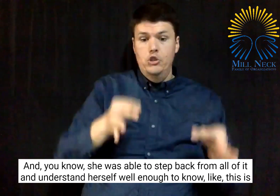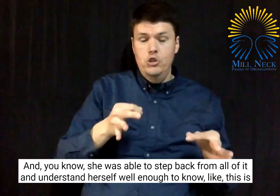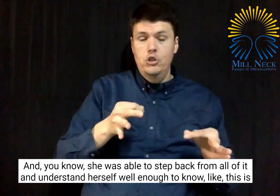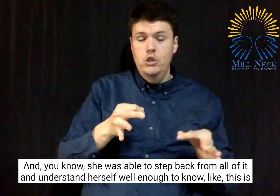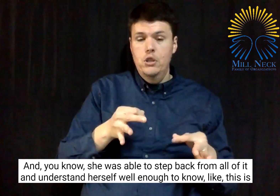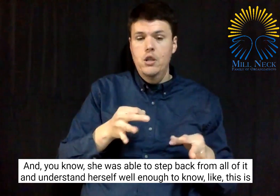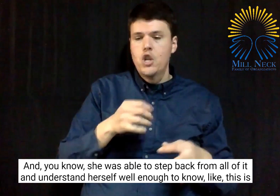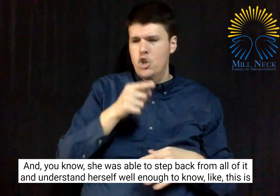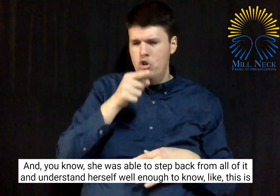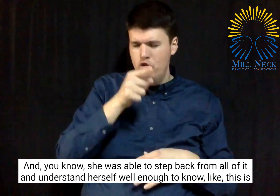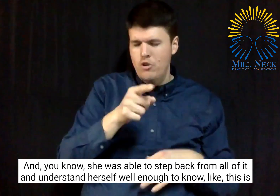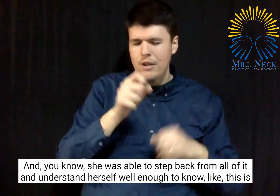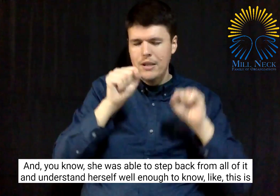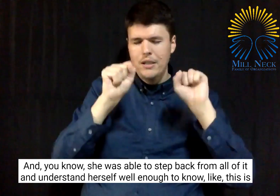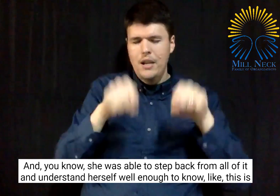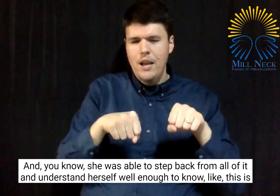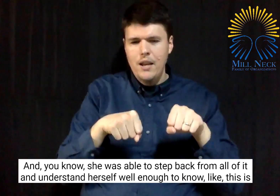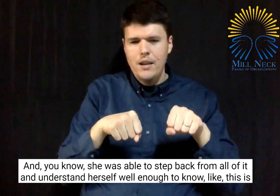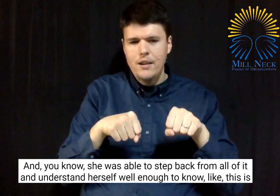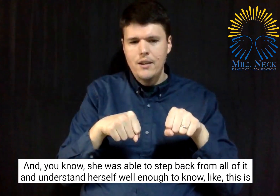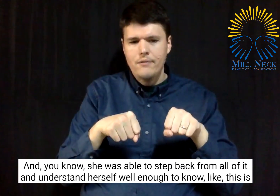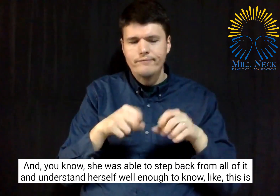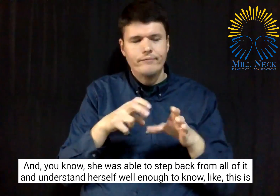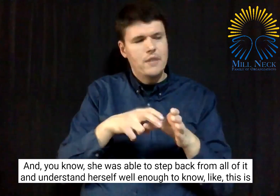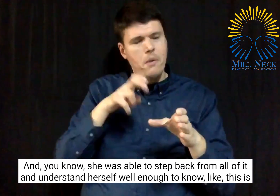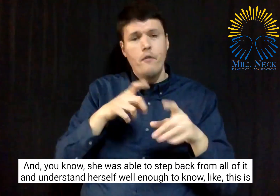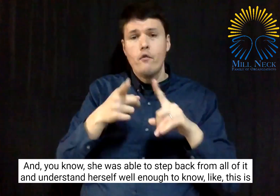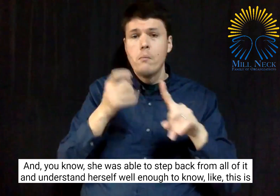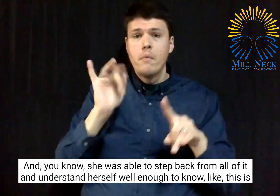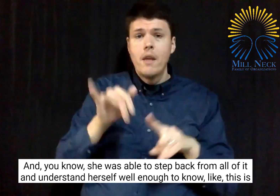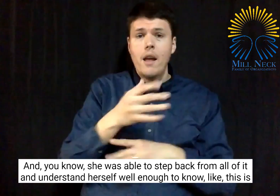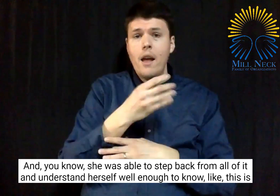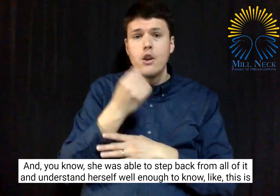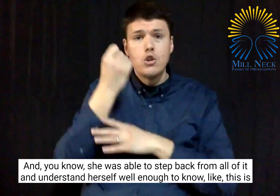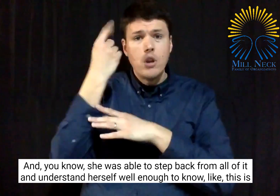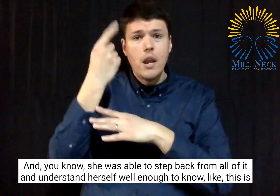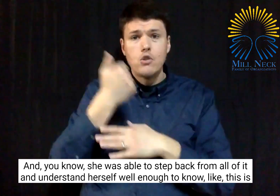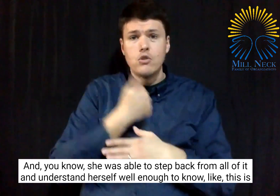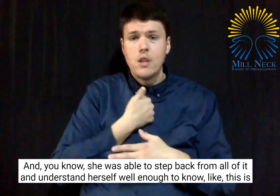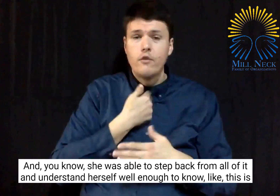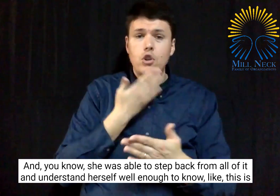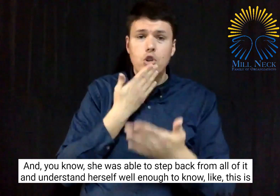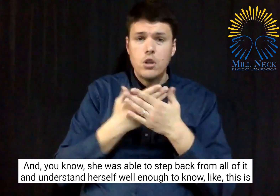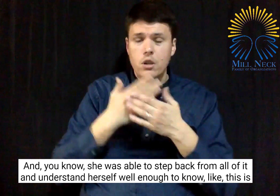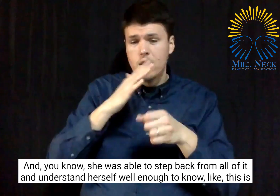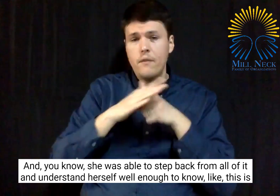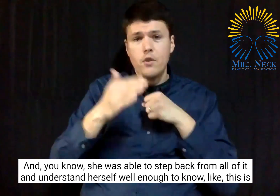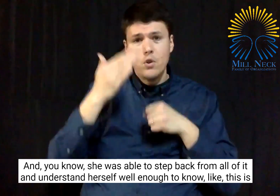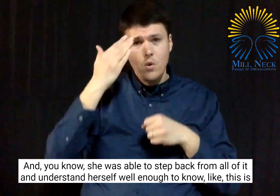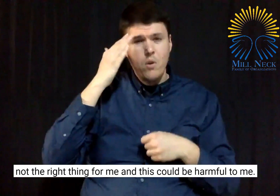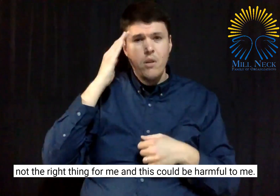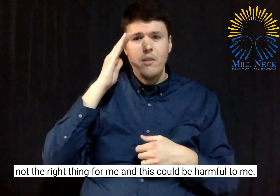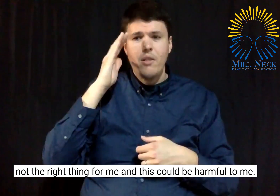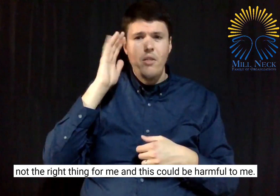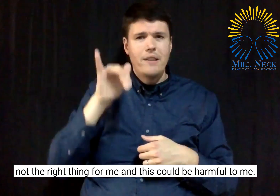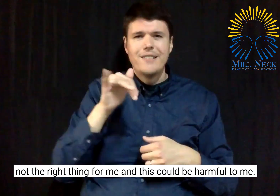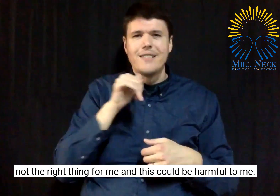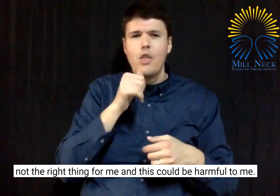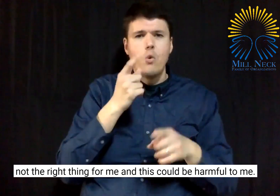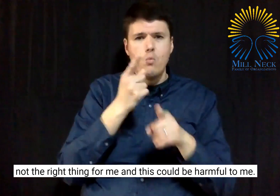was able to, step back from all of it and understand herself well enough to know, like, this is not the right thing for me.